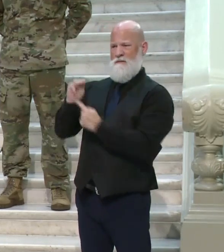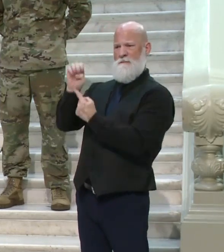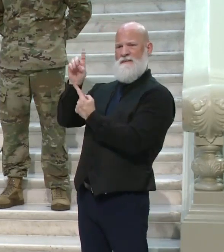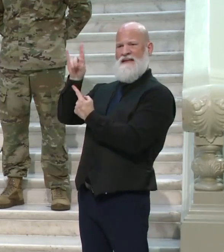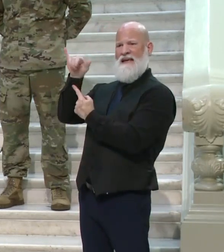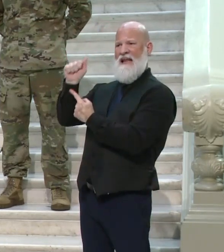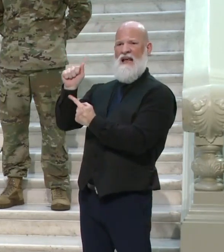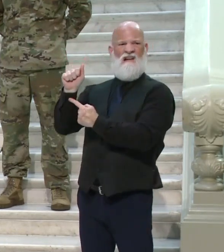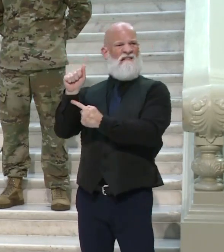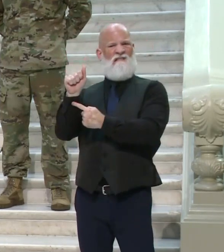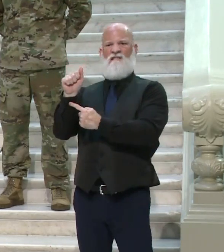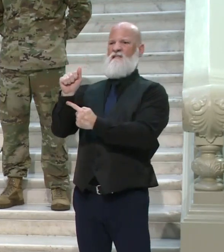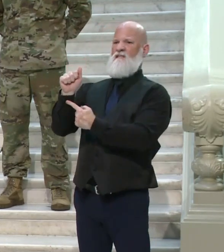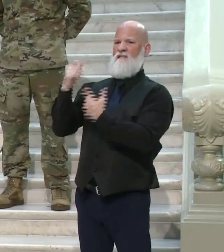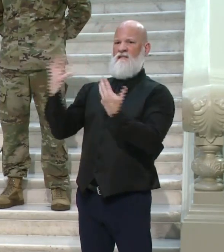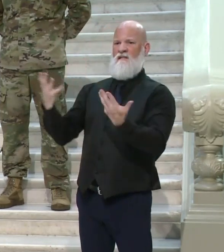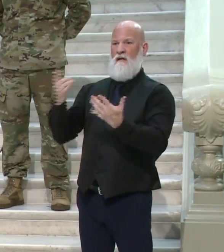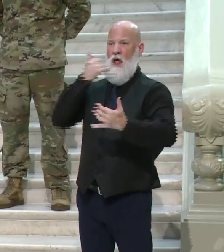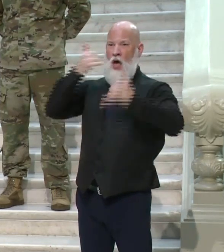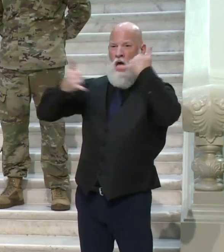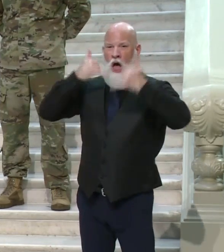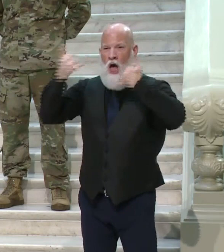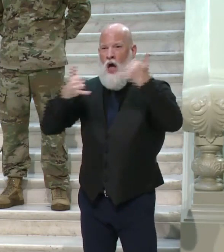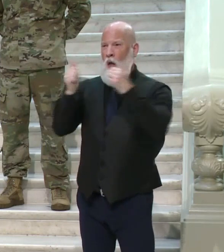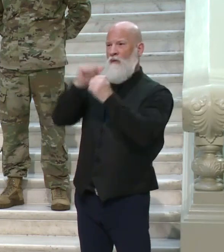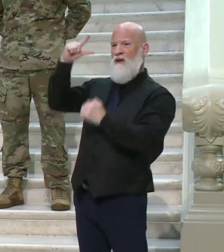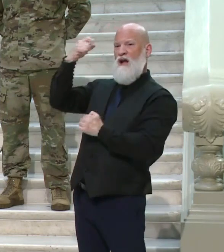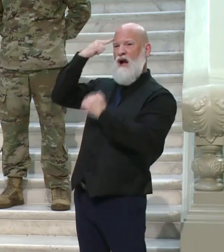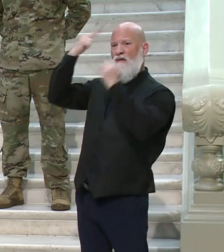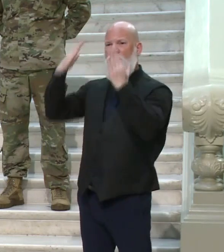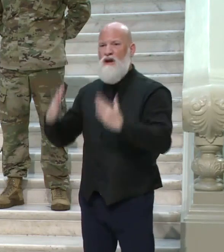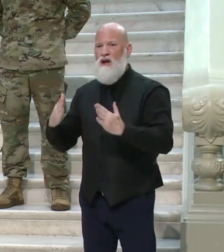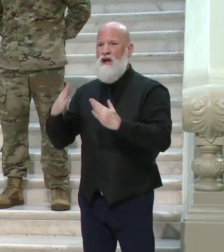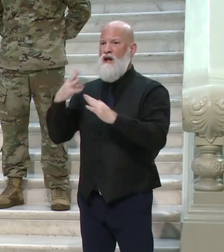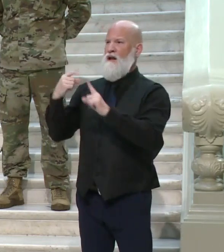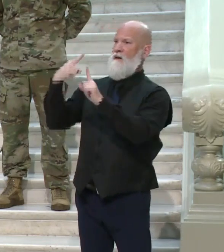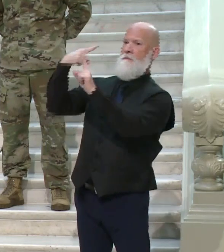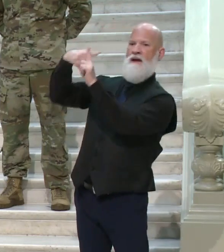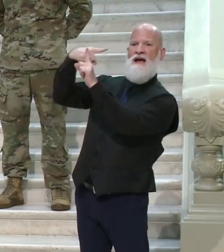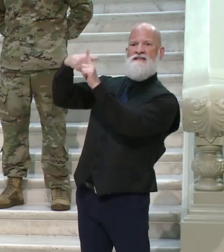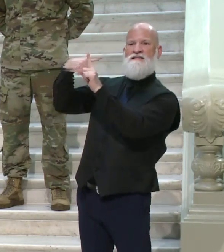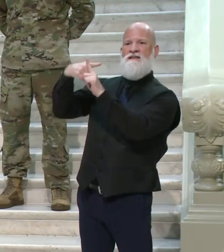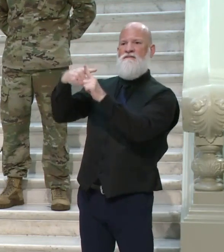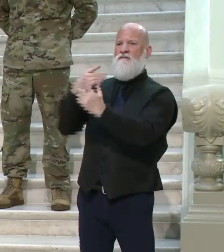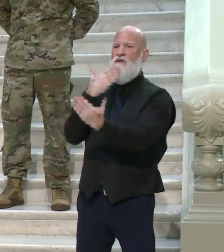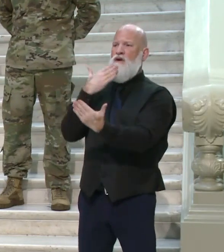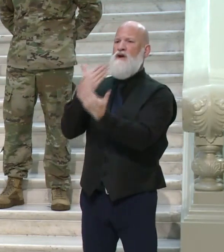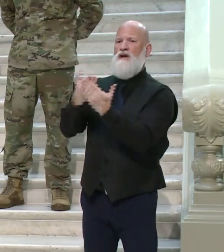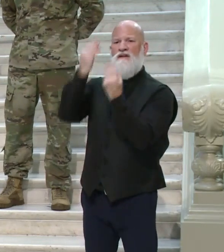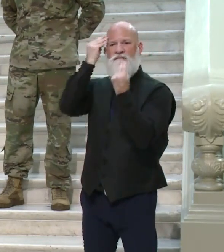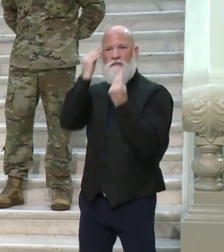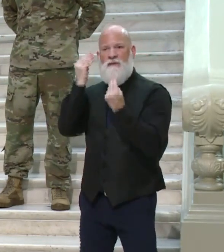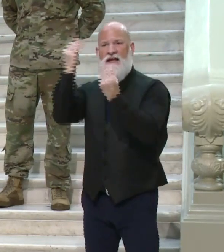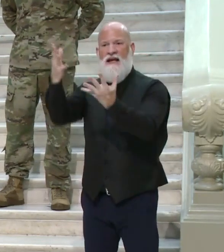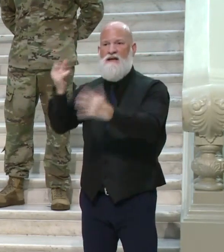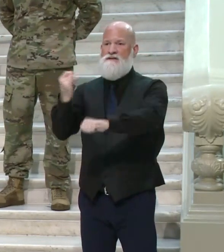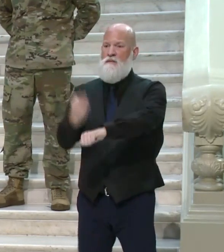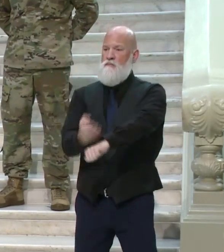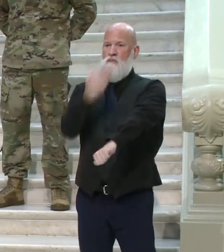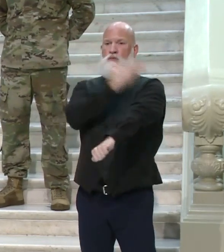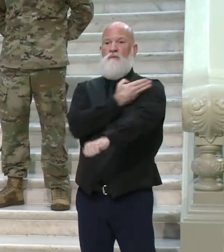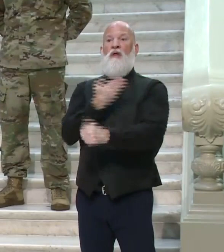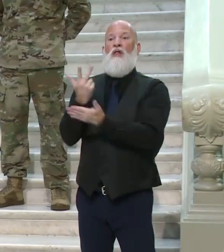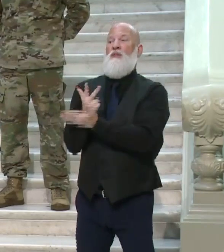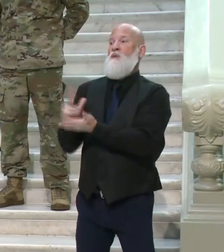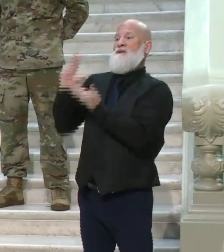calls go with the governors about what they're talking about doing with testing, about how 3 weeks ago everybody's having a fit